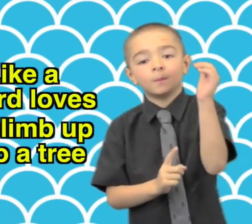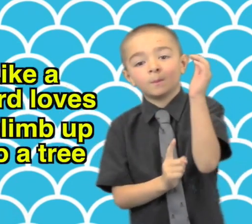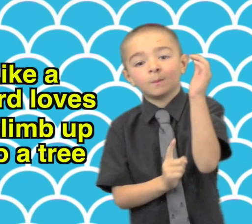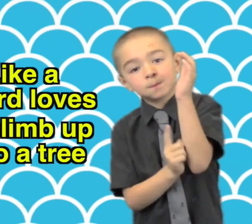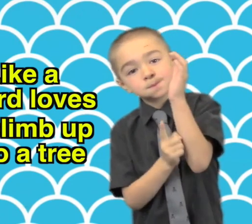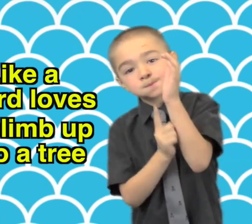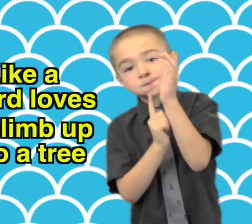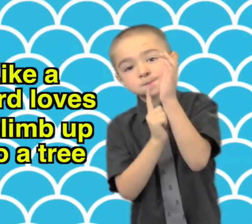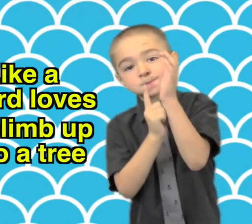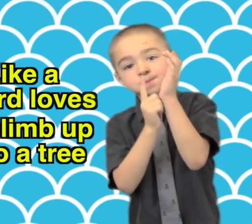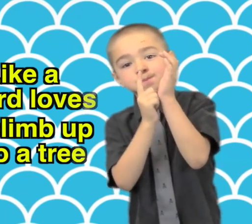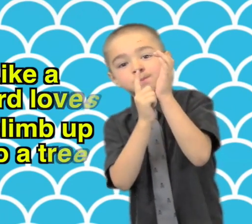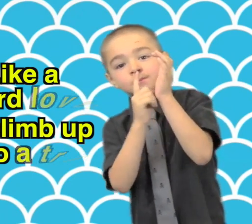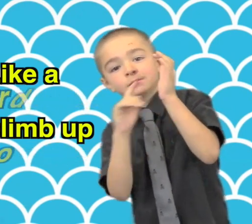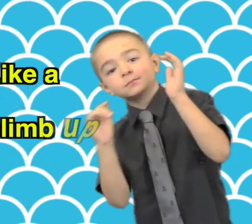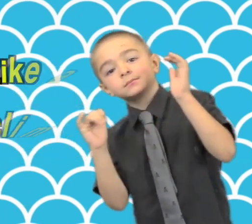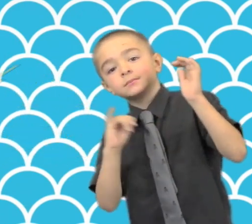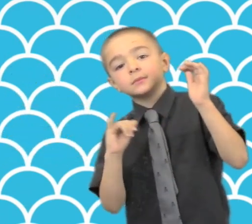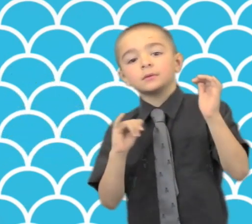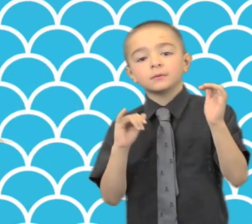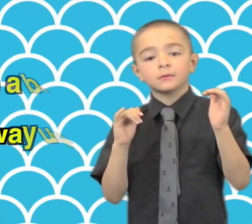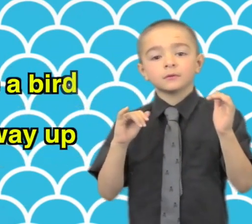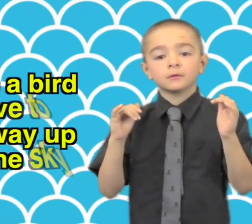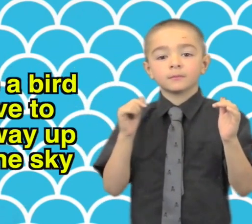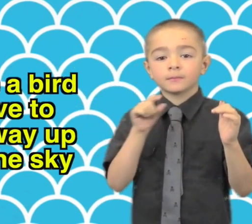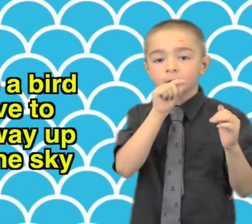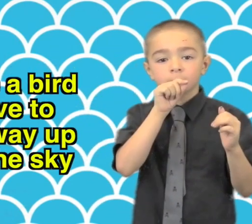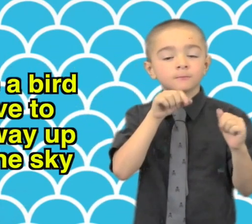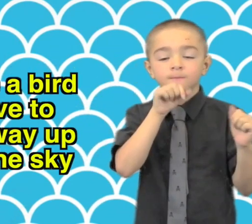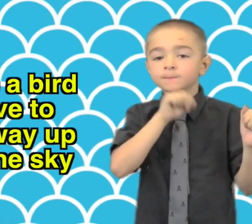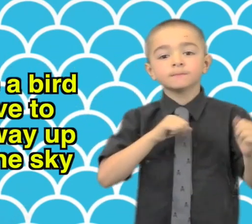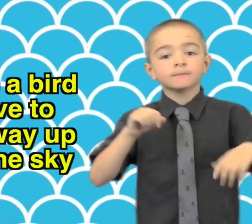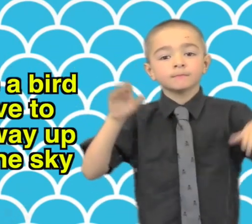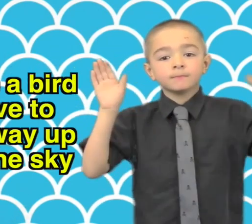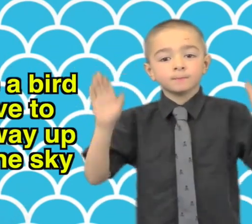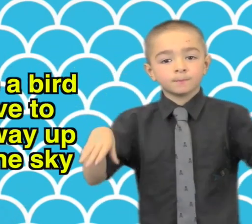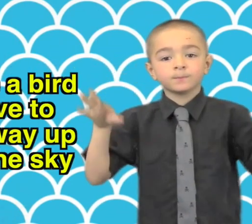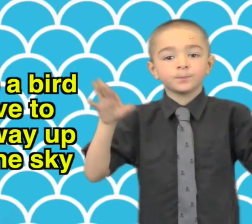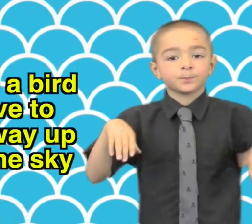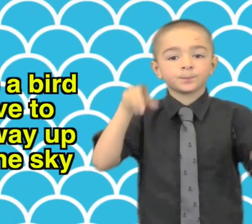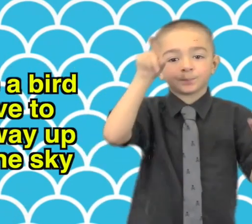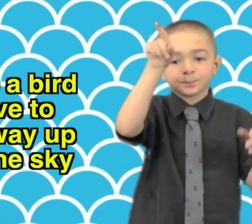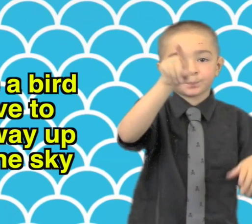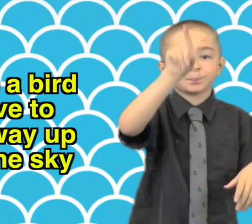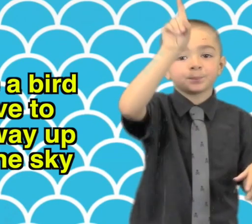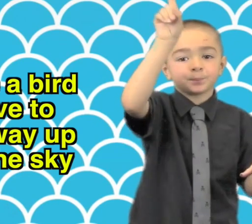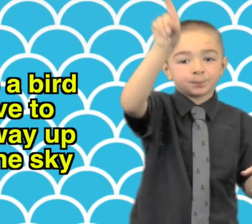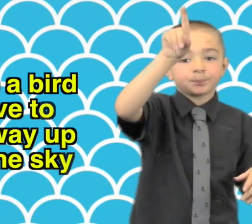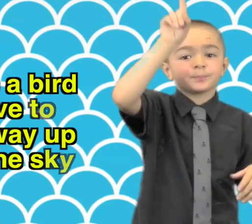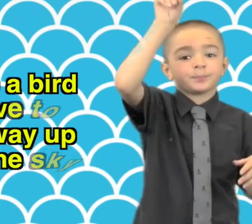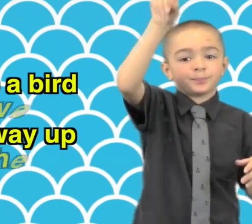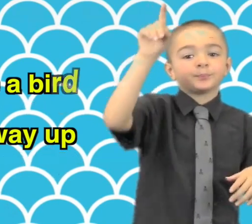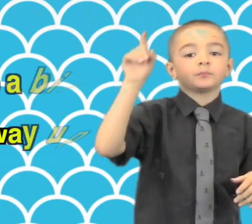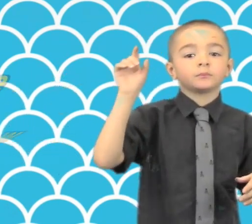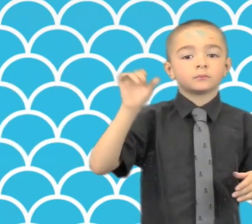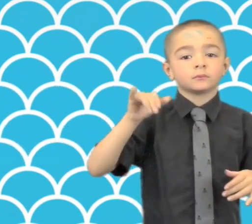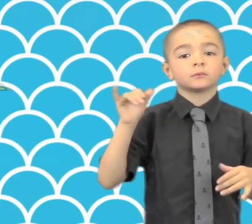up into a tree, like a bird loves to fly way up in the sky,